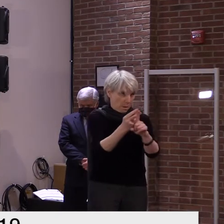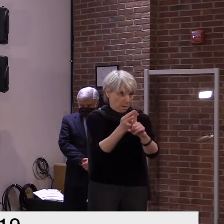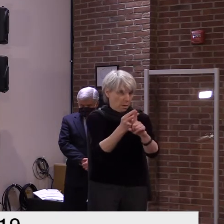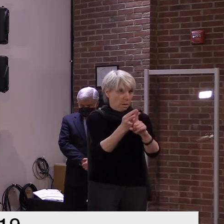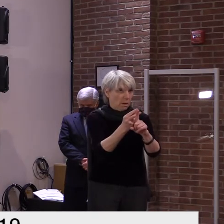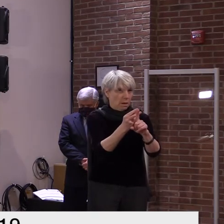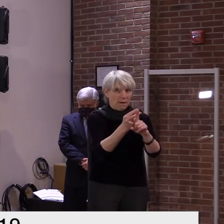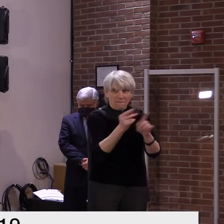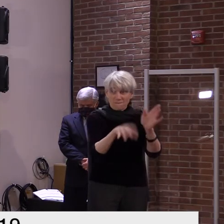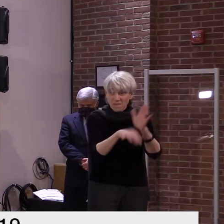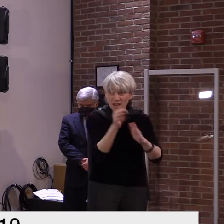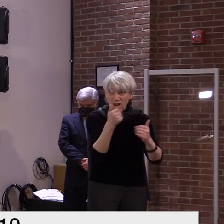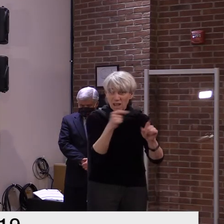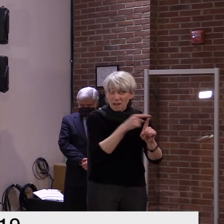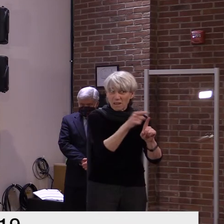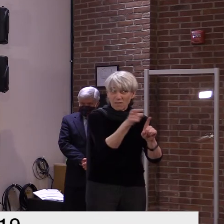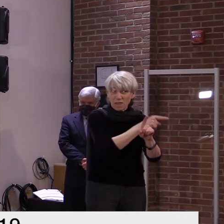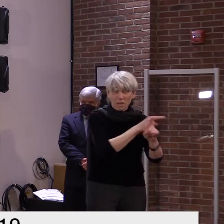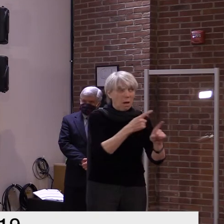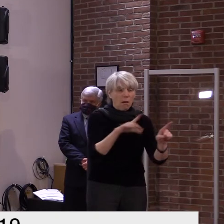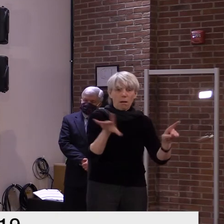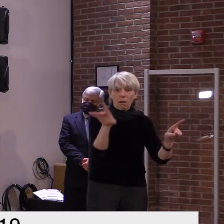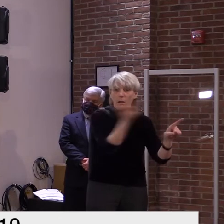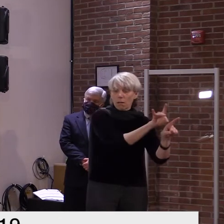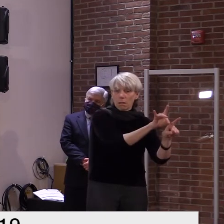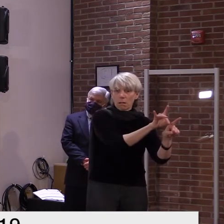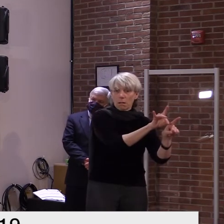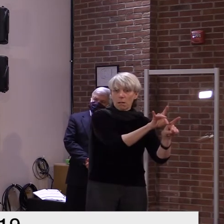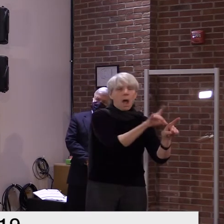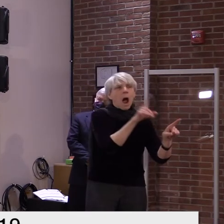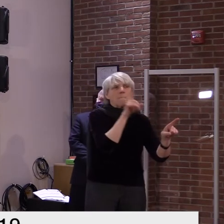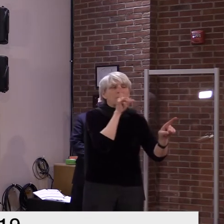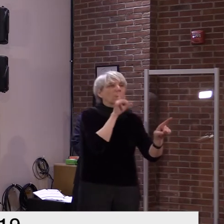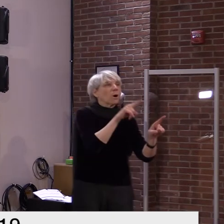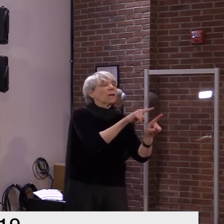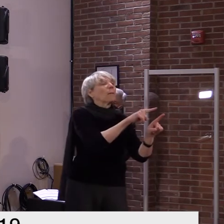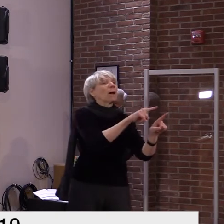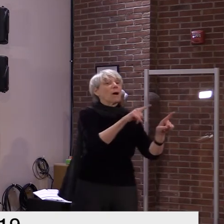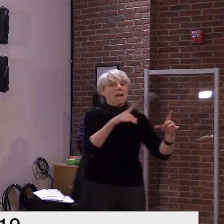spite of the vaccine, not transmissibility, but